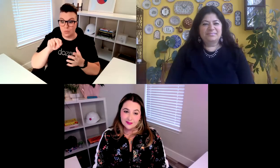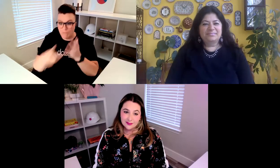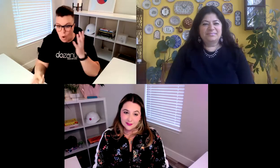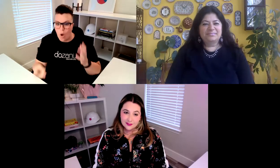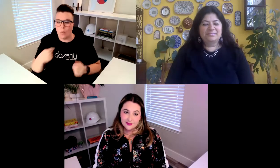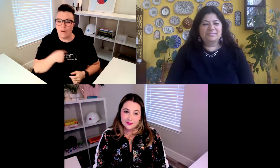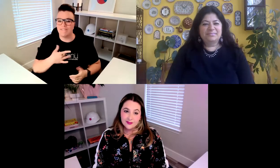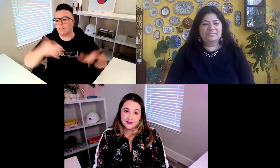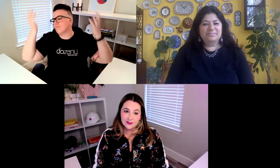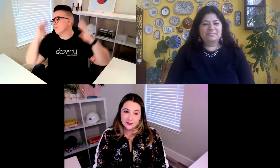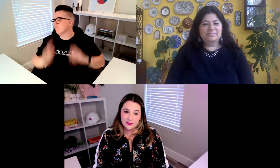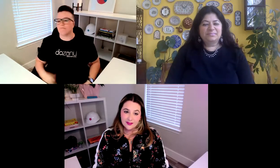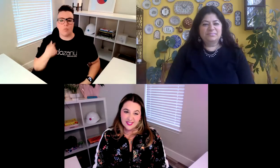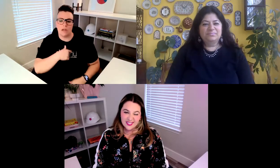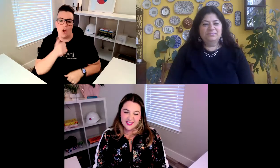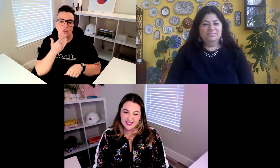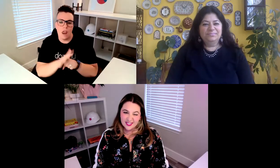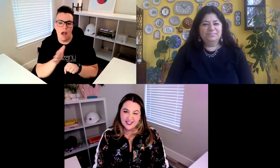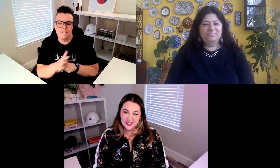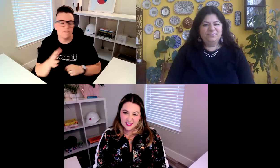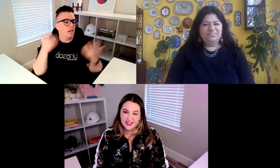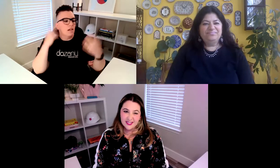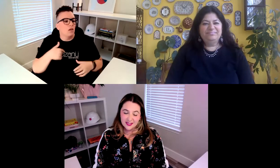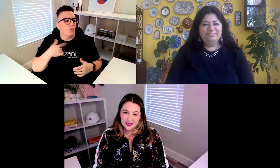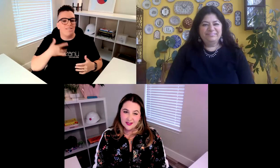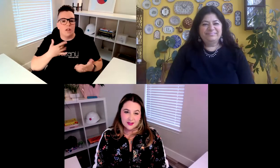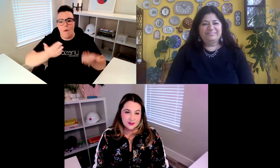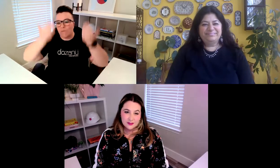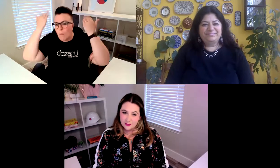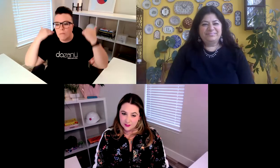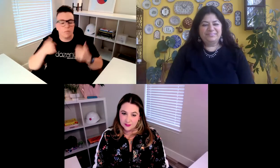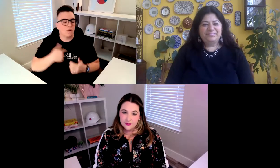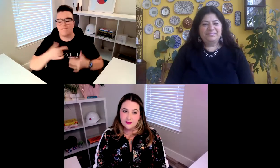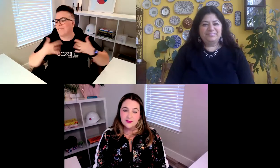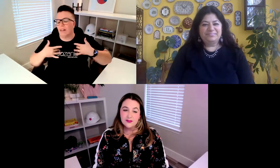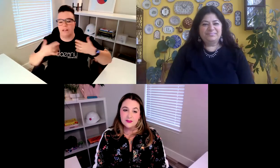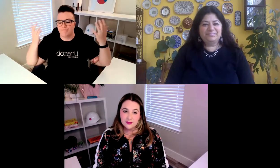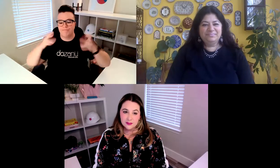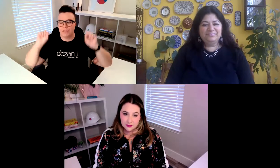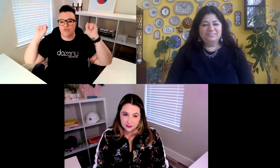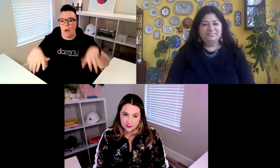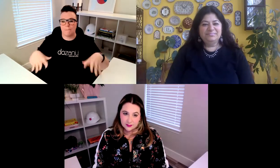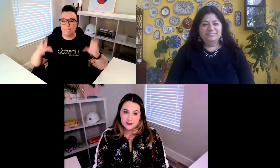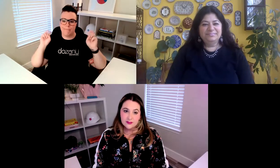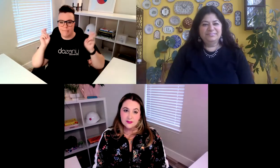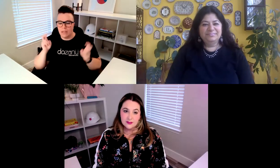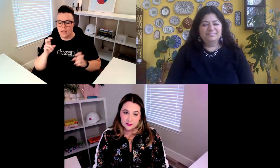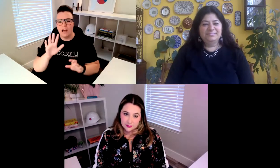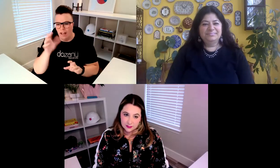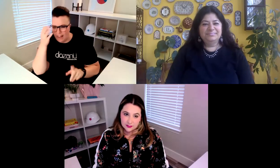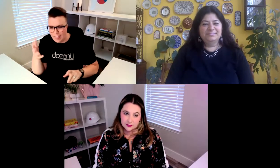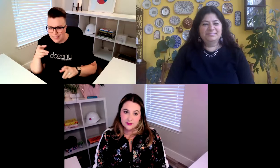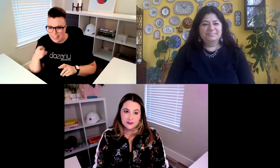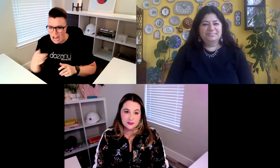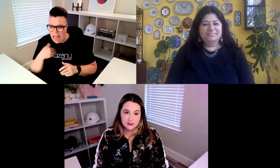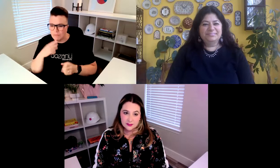the cracks, and I need someone there so that when they fall through the cracks, they can help. When I noticed these things about myself, I was feeling, not good enough. I